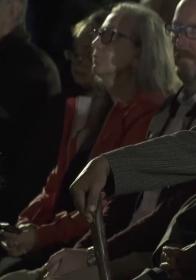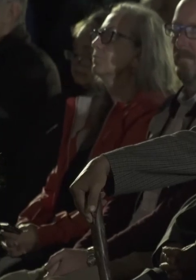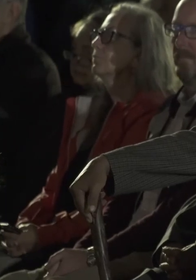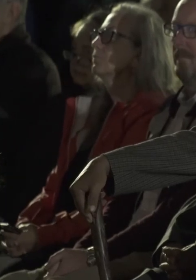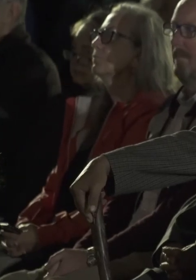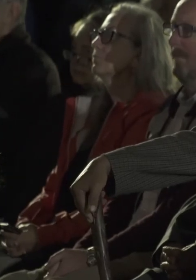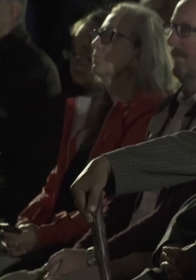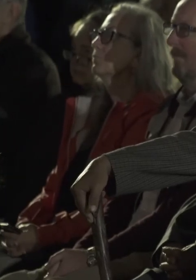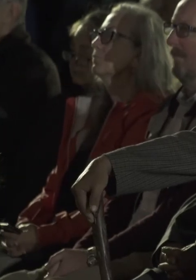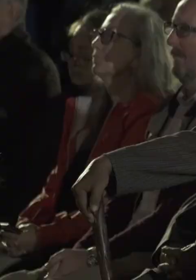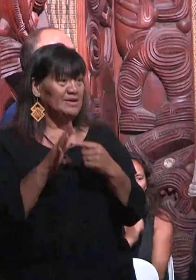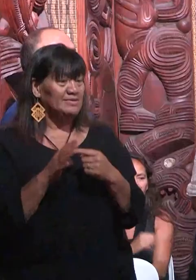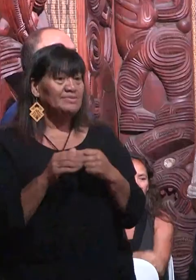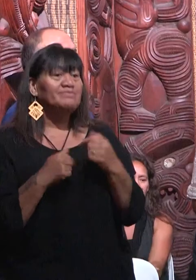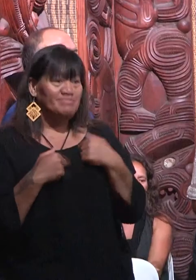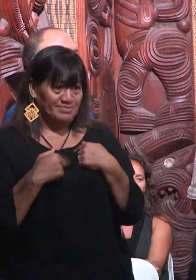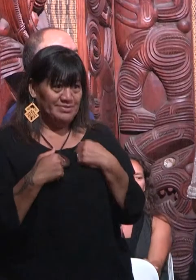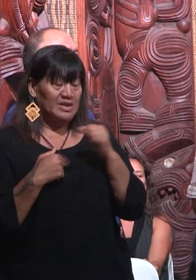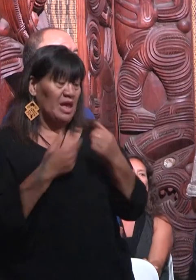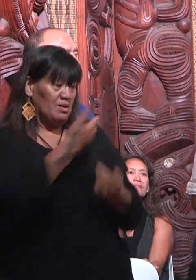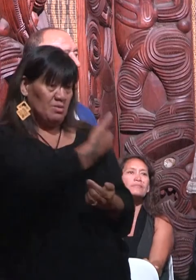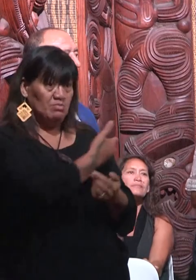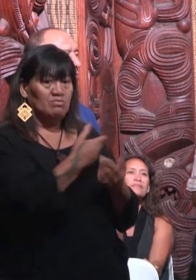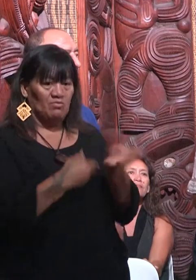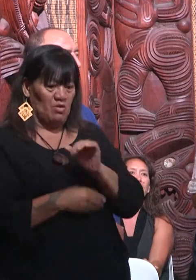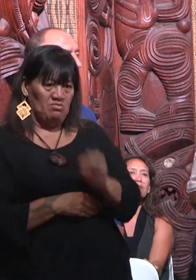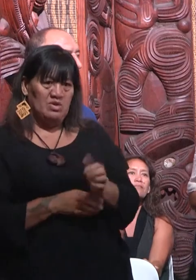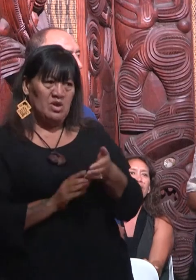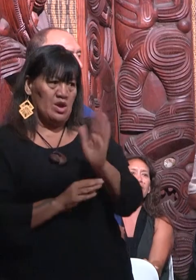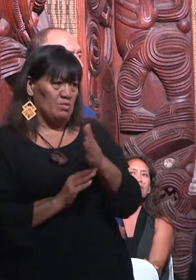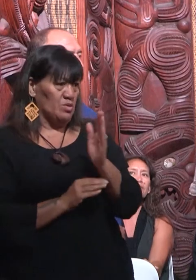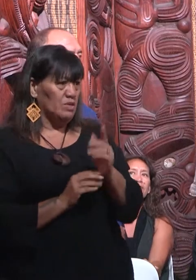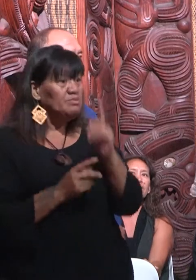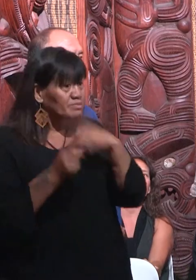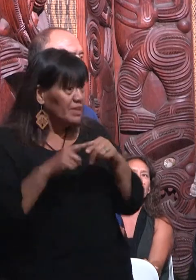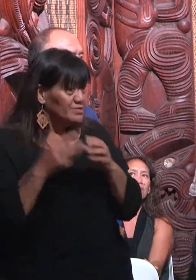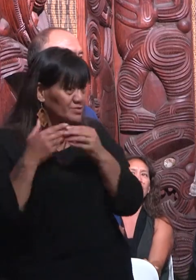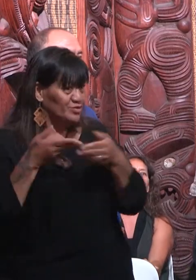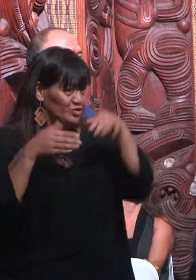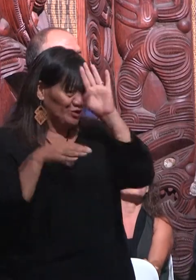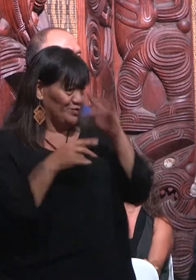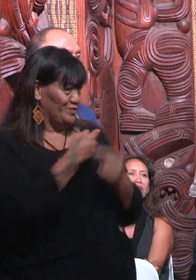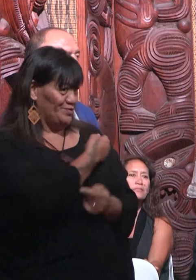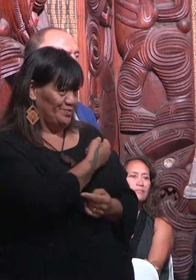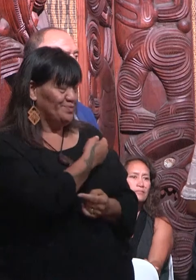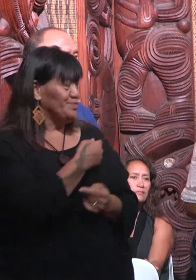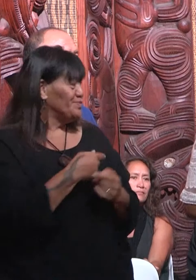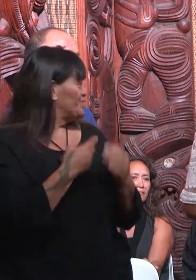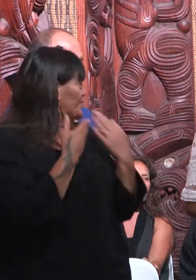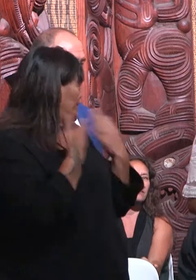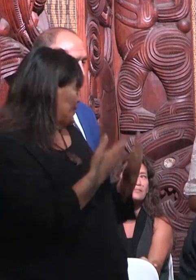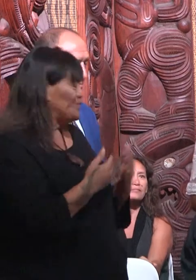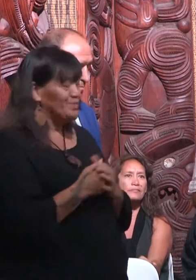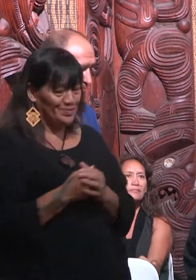Pita, te tamaiti au ngā puhi. He rangatira no ngā puhi. Tēnā koe,